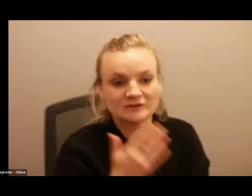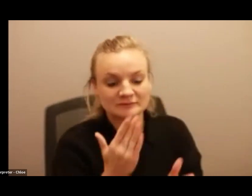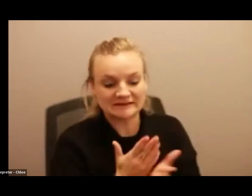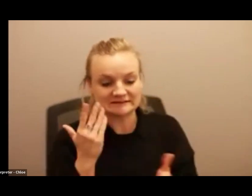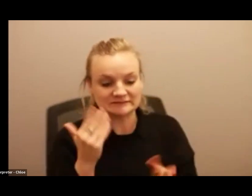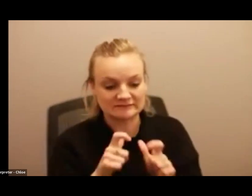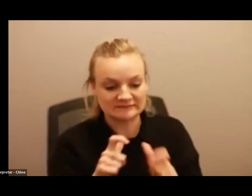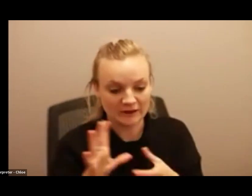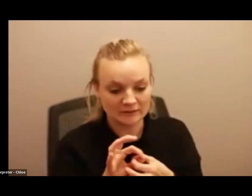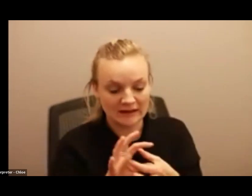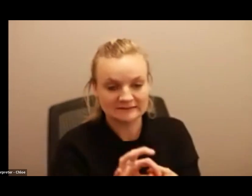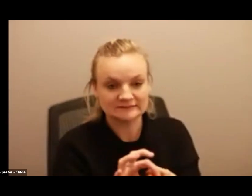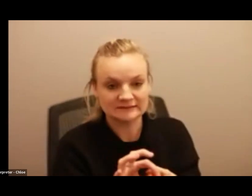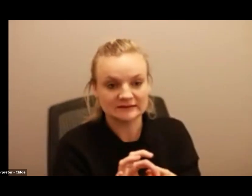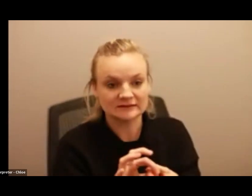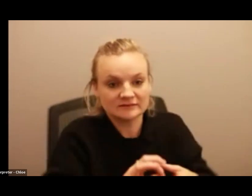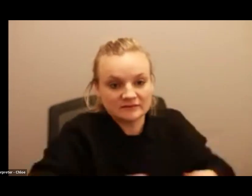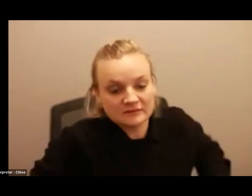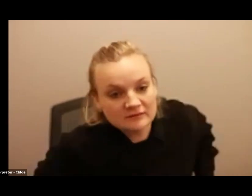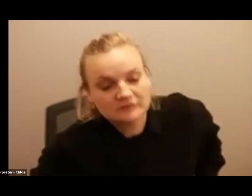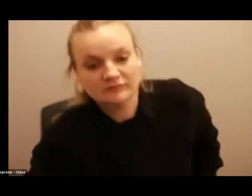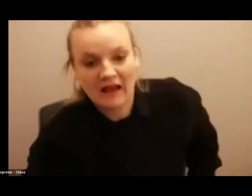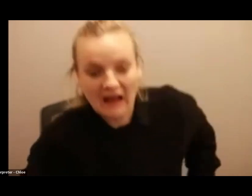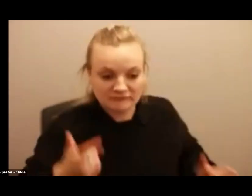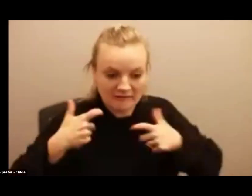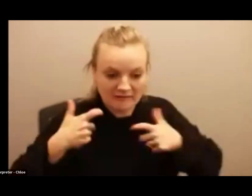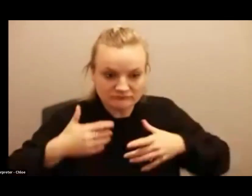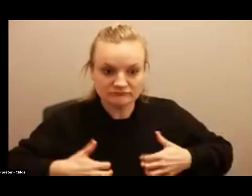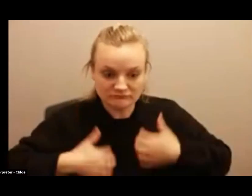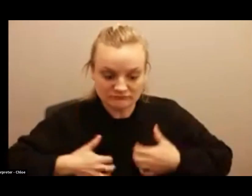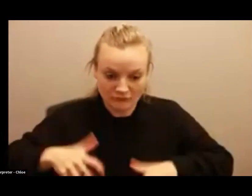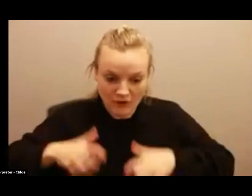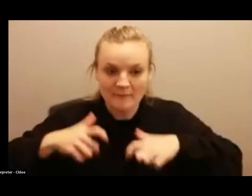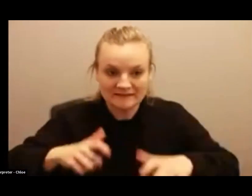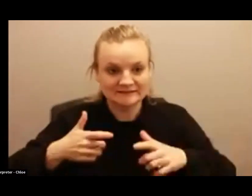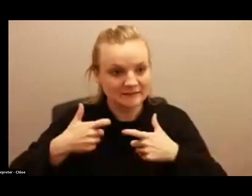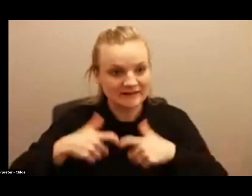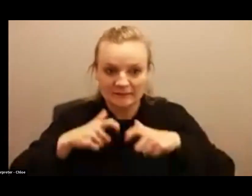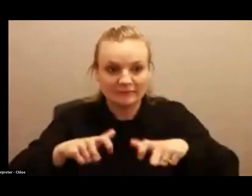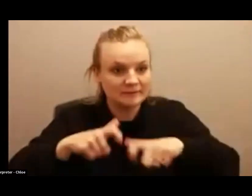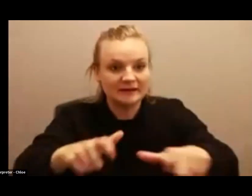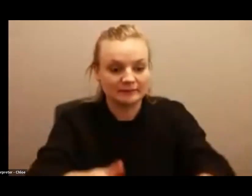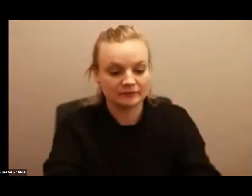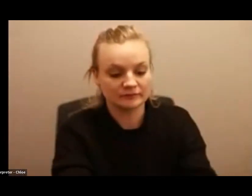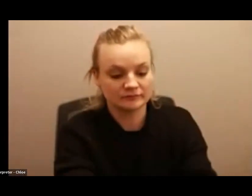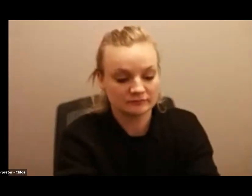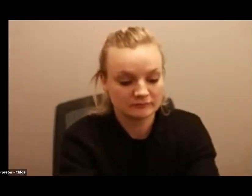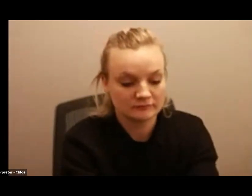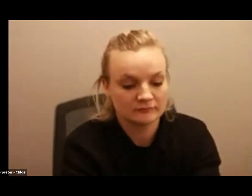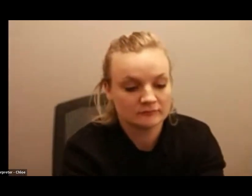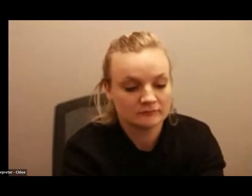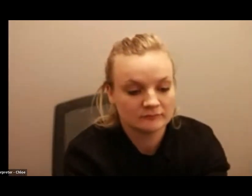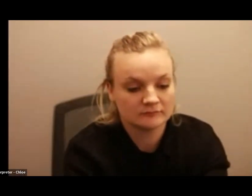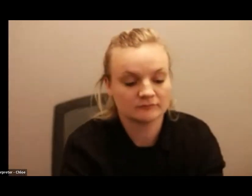keep the energy and momentum that we've built over the last few months part of this day. Let's keep it going. What really excites me is